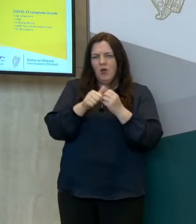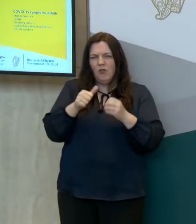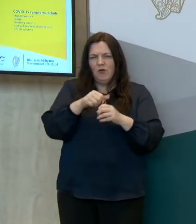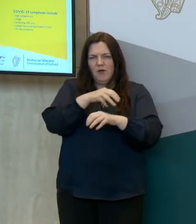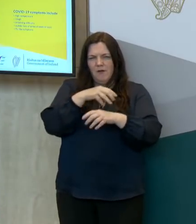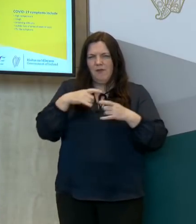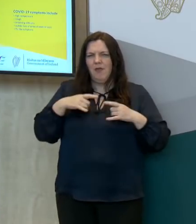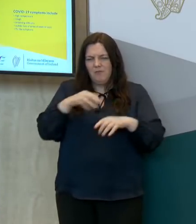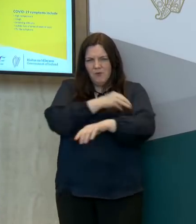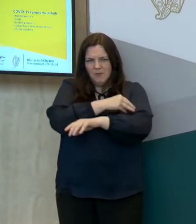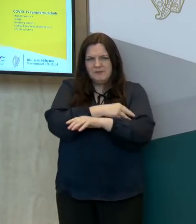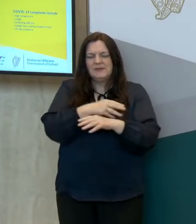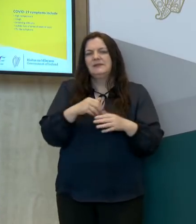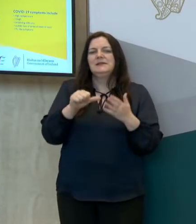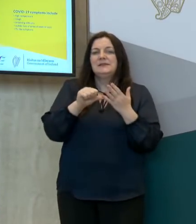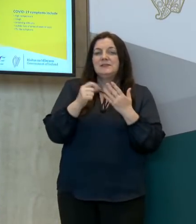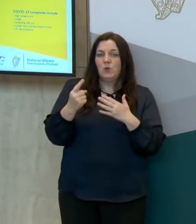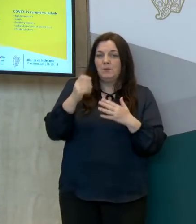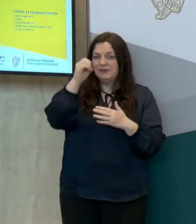33% were in healthcare workers.